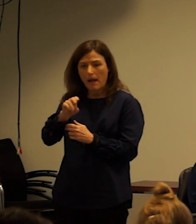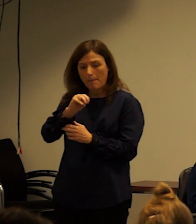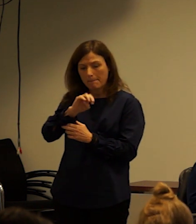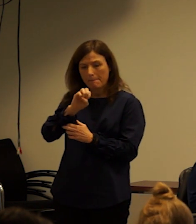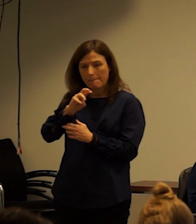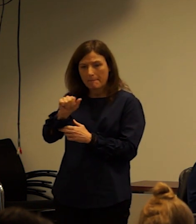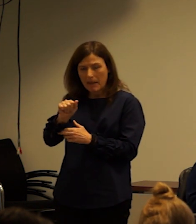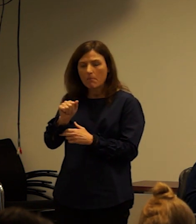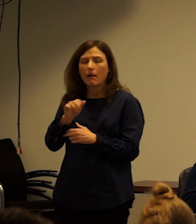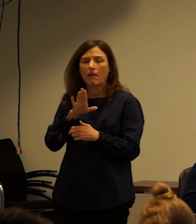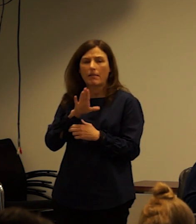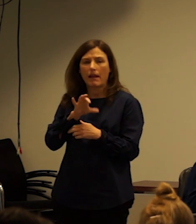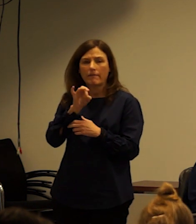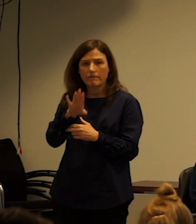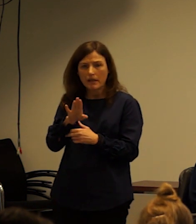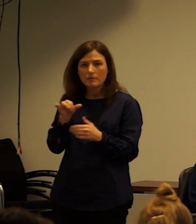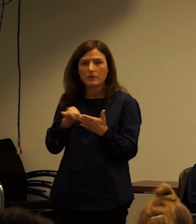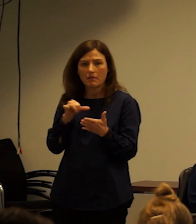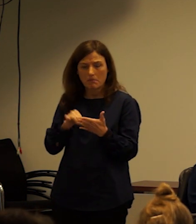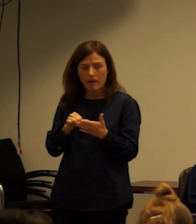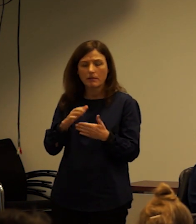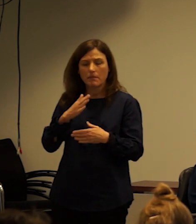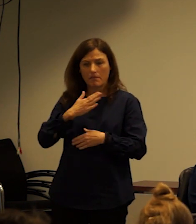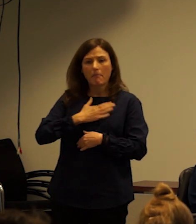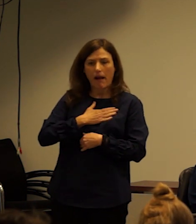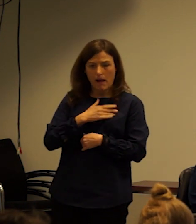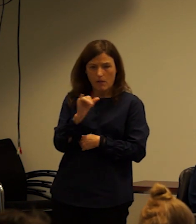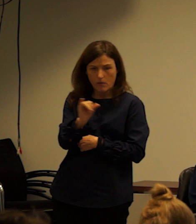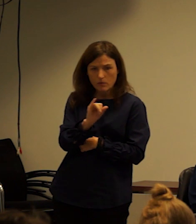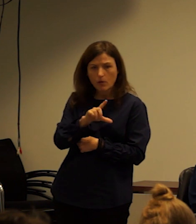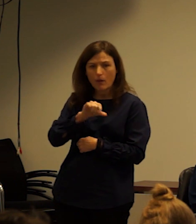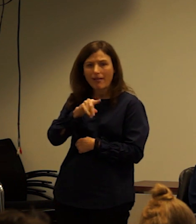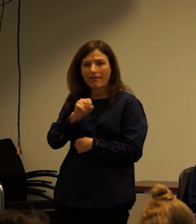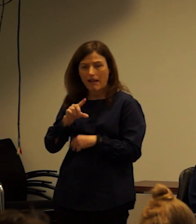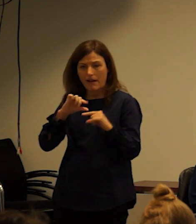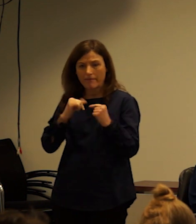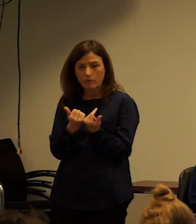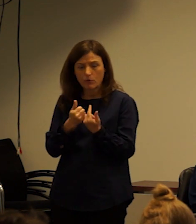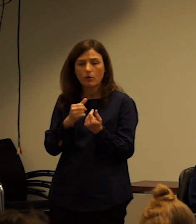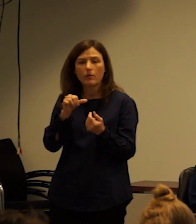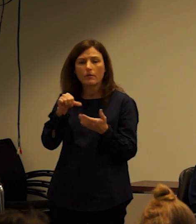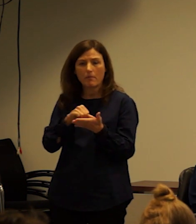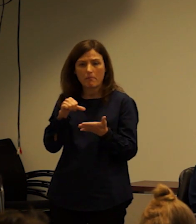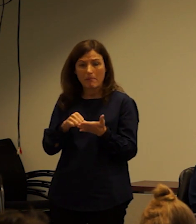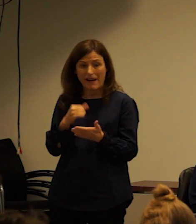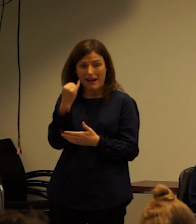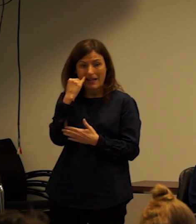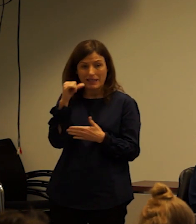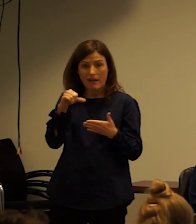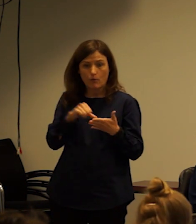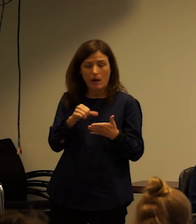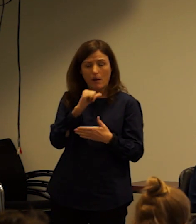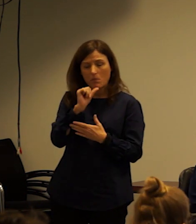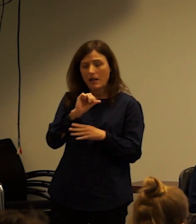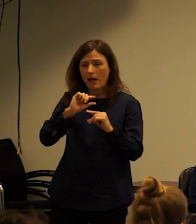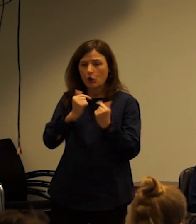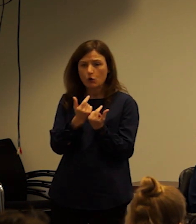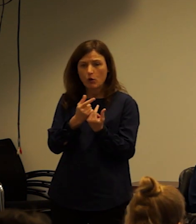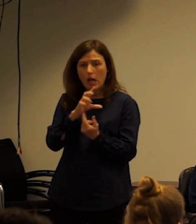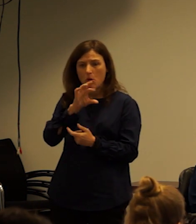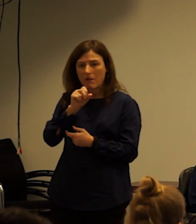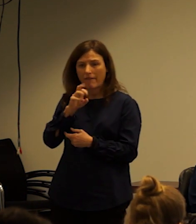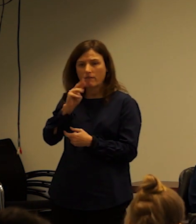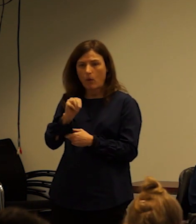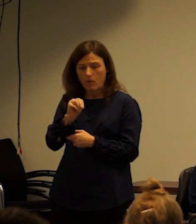it on mine. I can put it on Life's group page. If it's a page and not like a group forum, like Coalitions